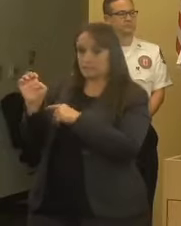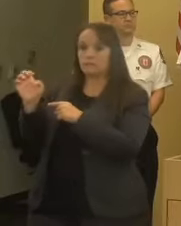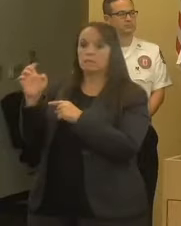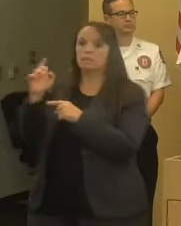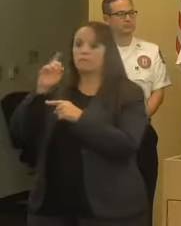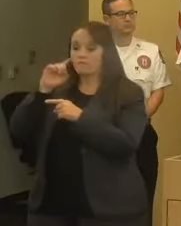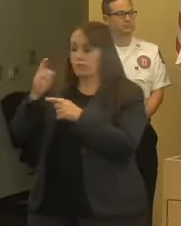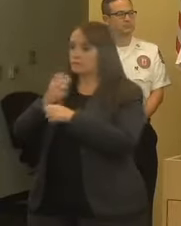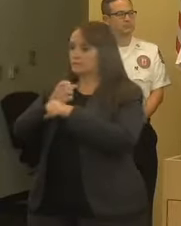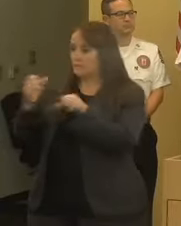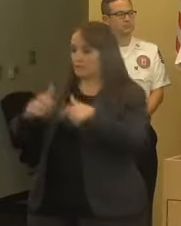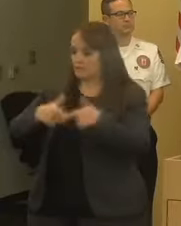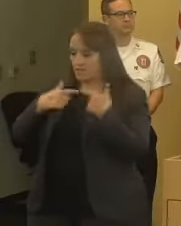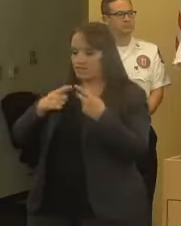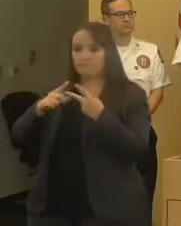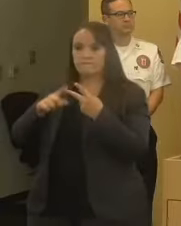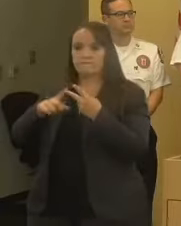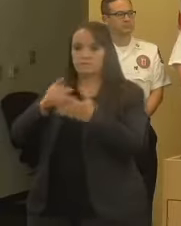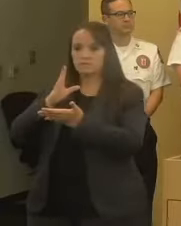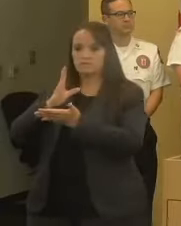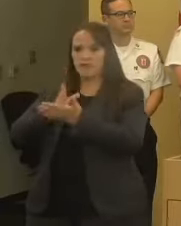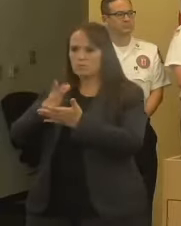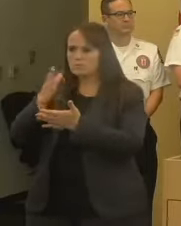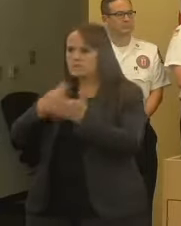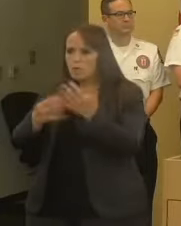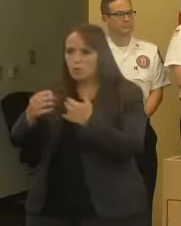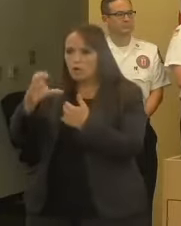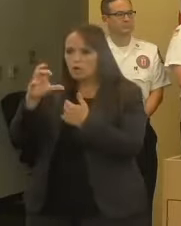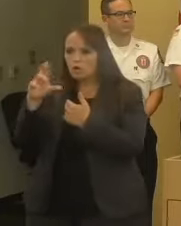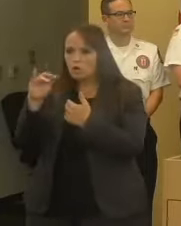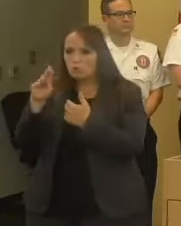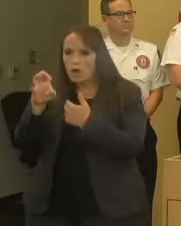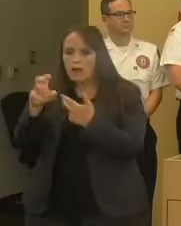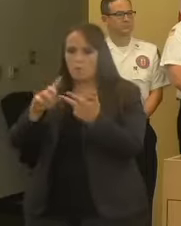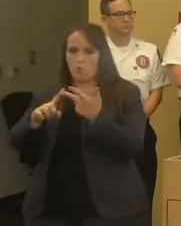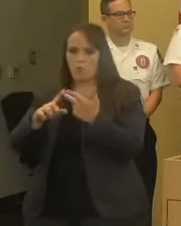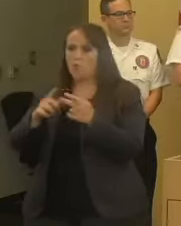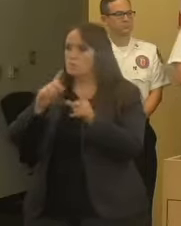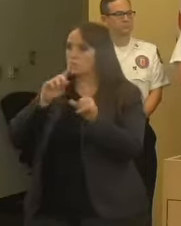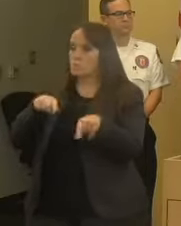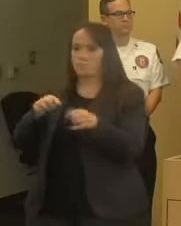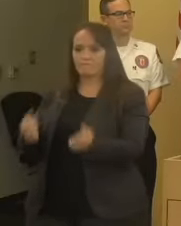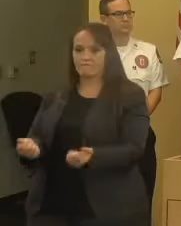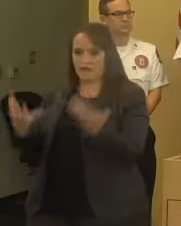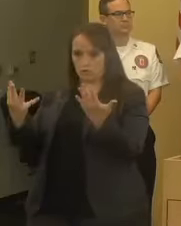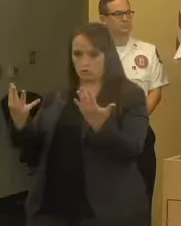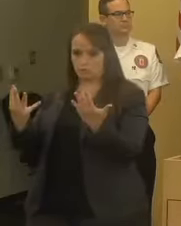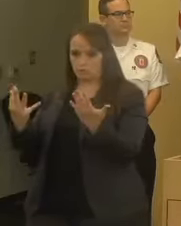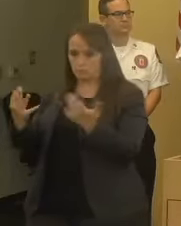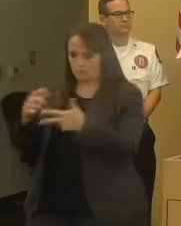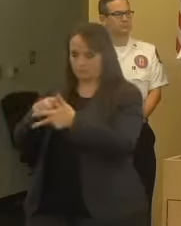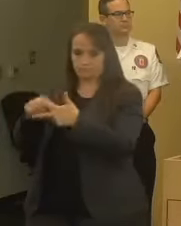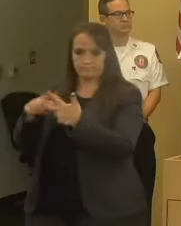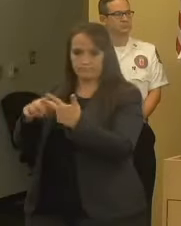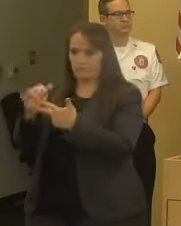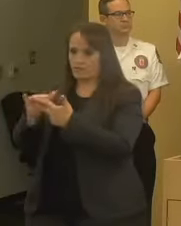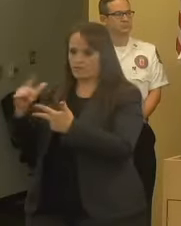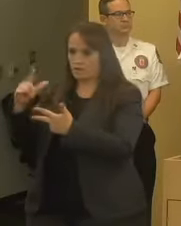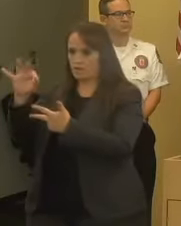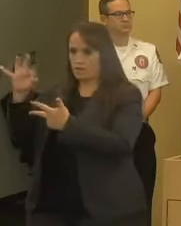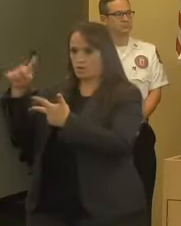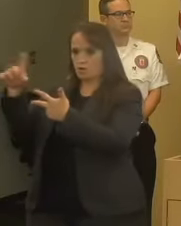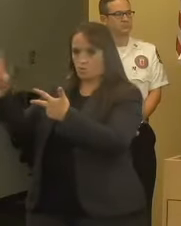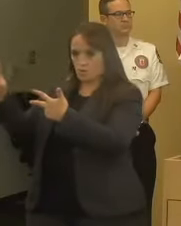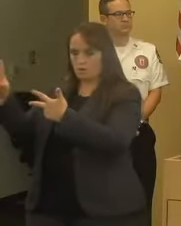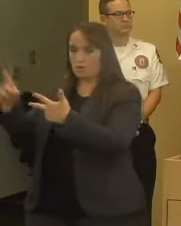stop a crime, or report a fire. Do not call 911 if you have water in your house. However, if you